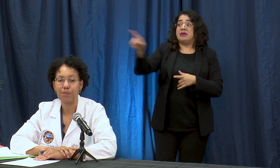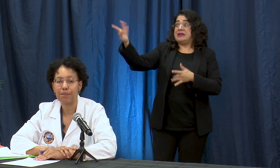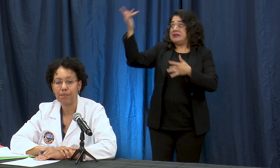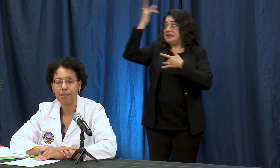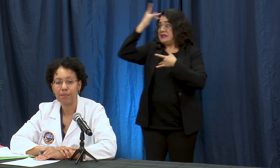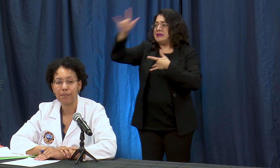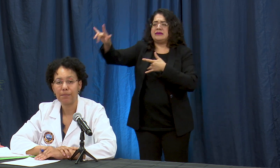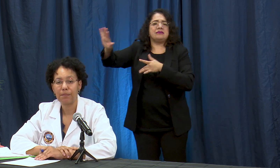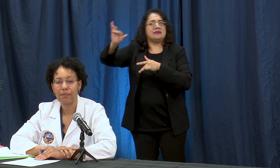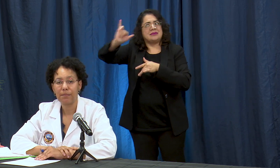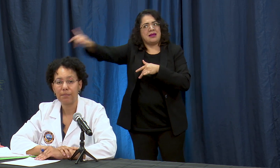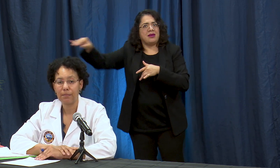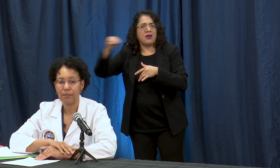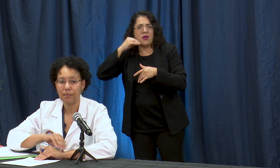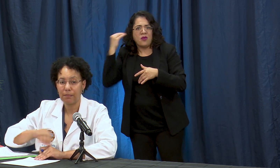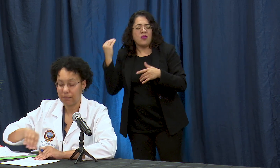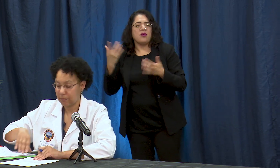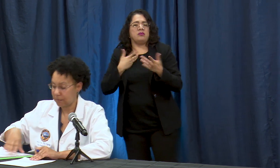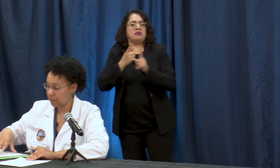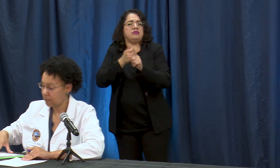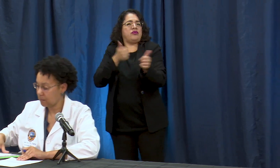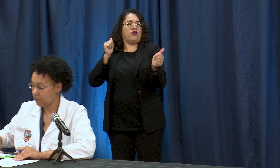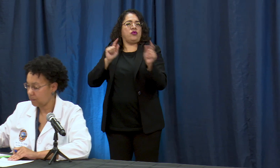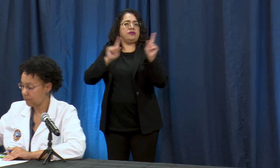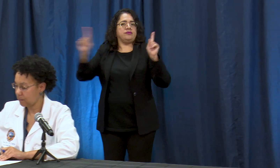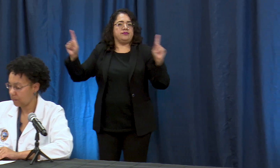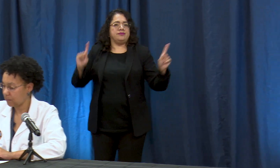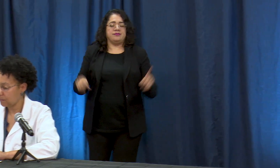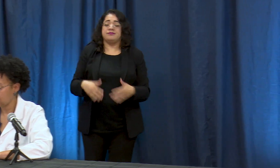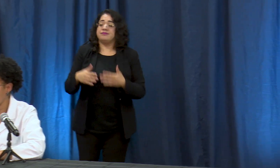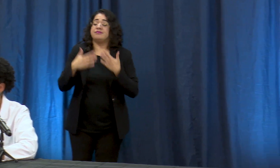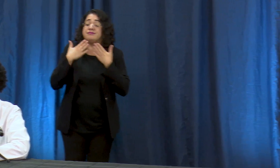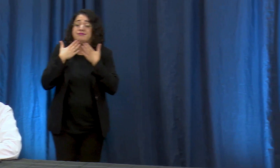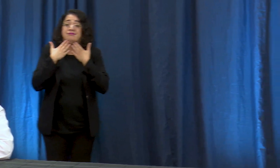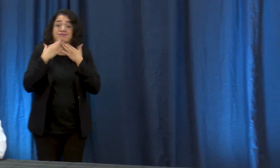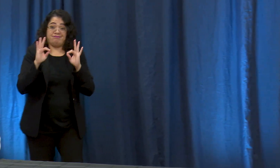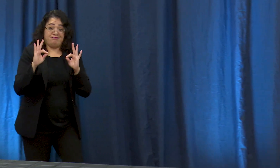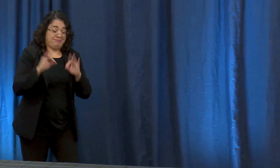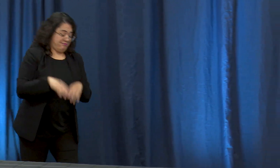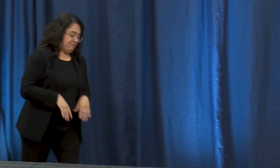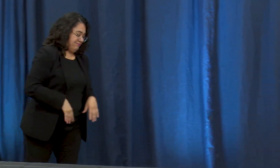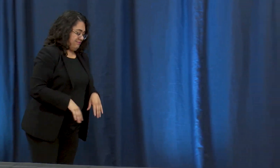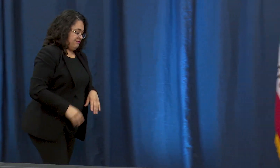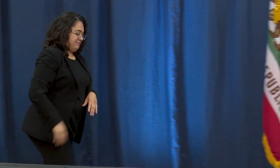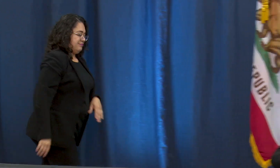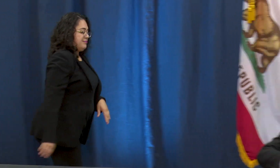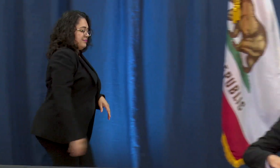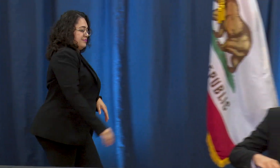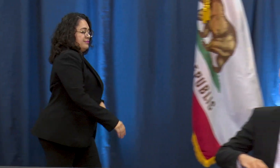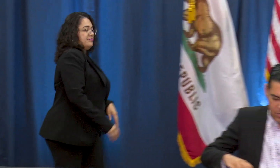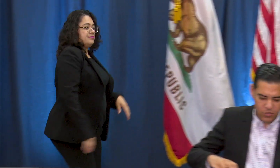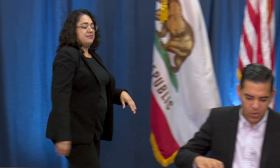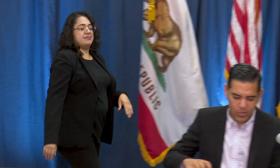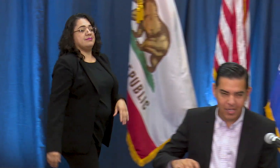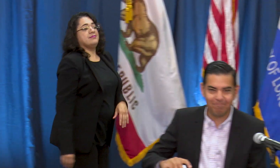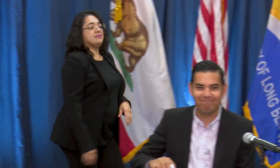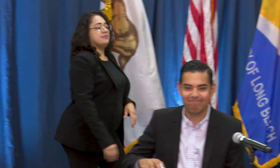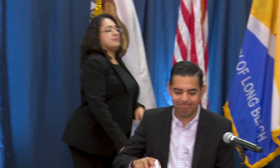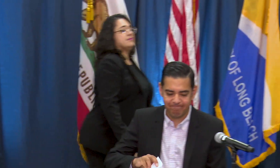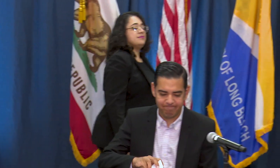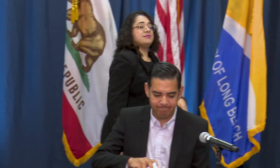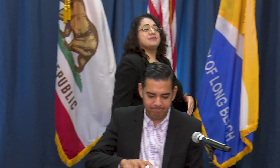you. Thank you. And thank you, Dr. Davis. We'll go ahead and answer questions, and then we'll do our Spanish